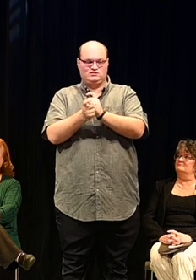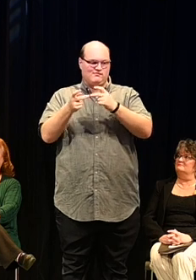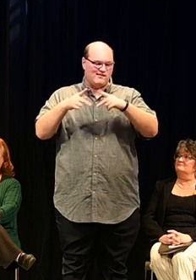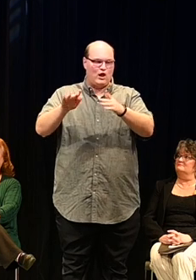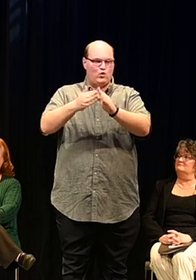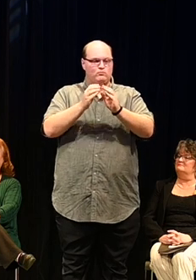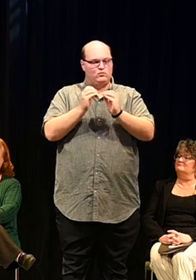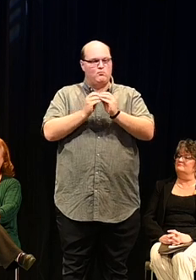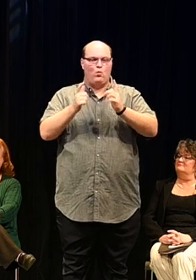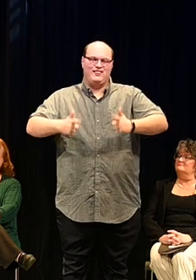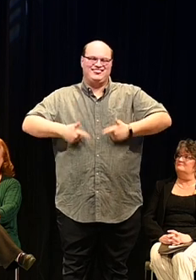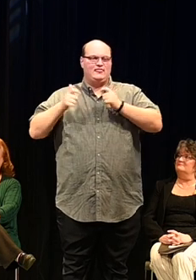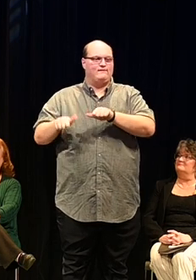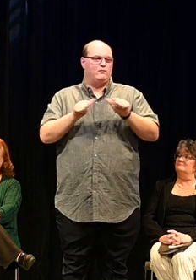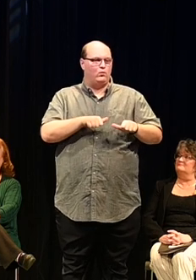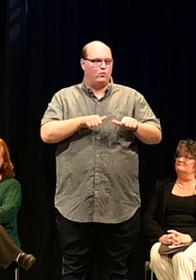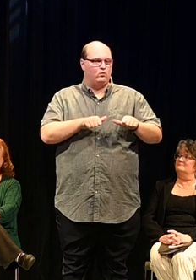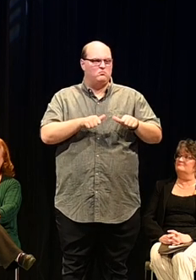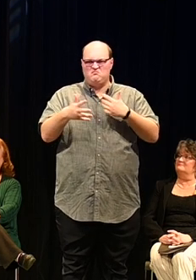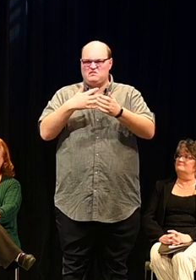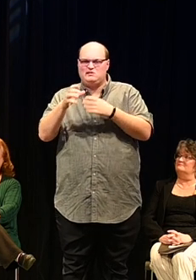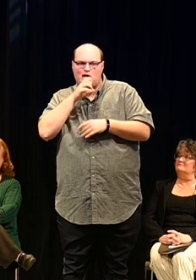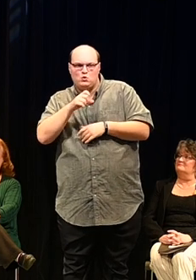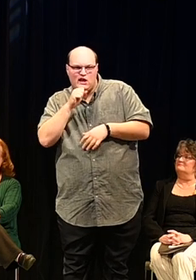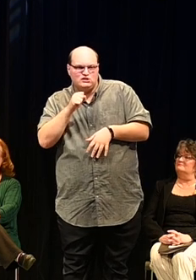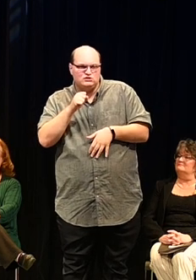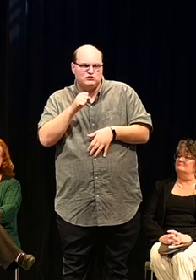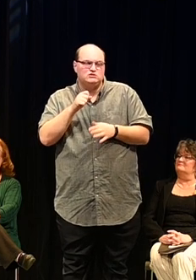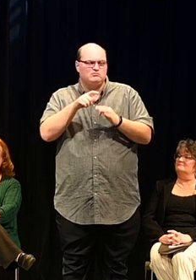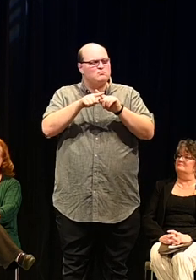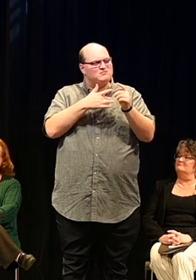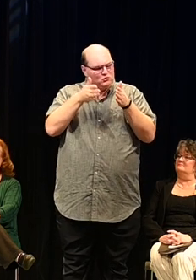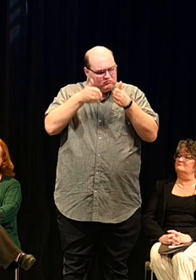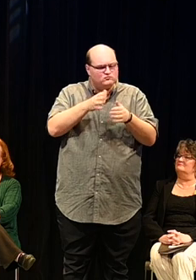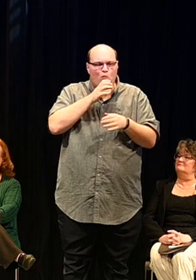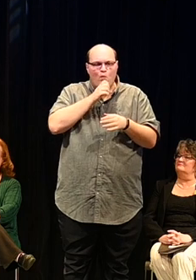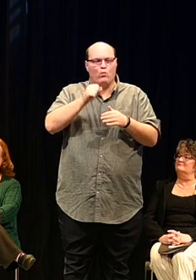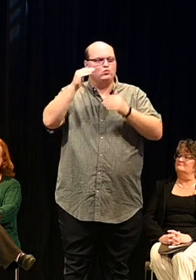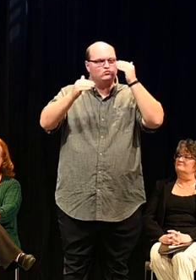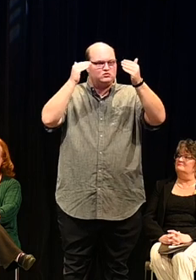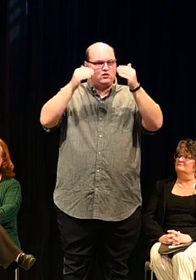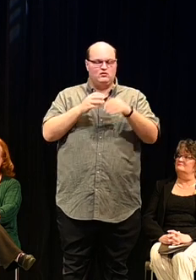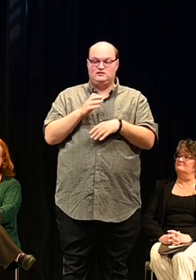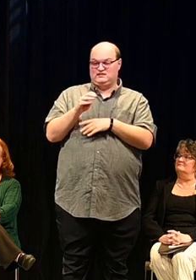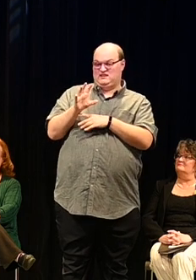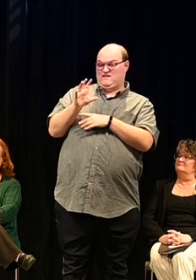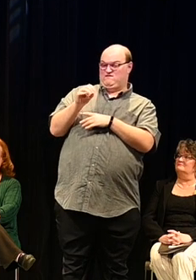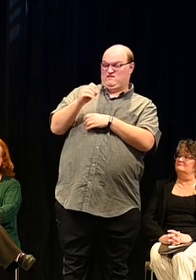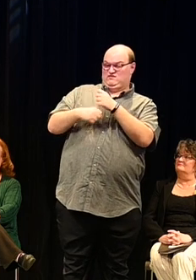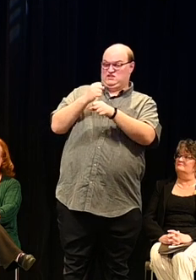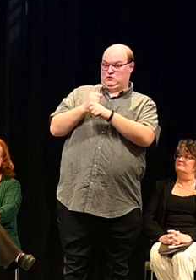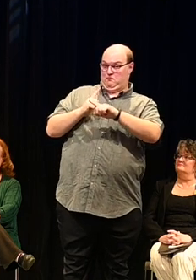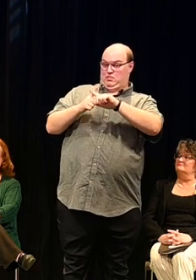more livable for people of all ages, especially older adults. As a 50-year-plus resident